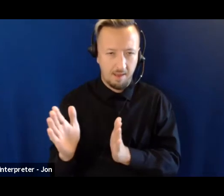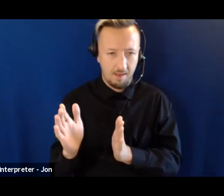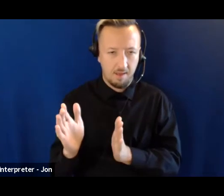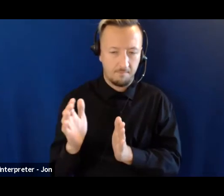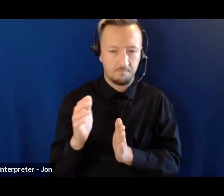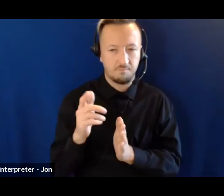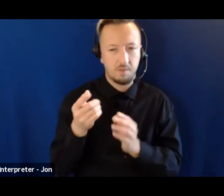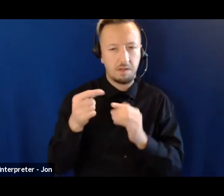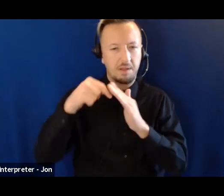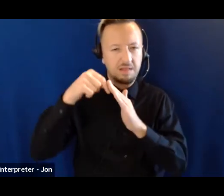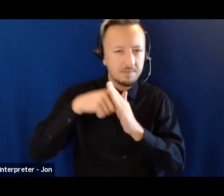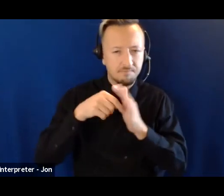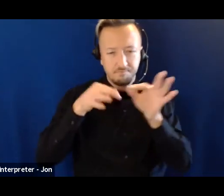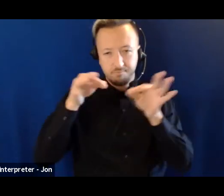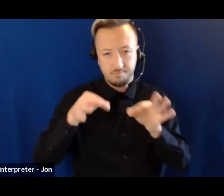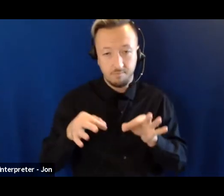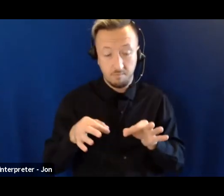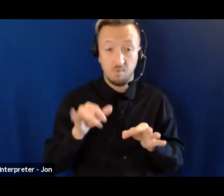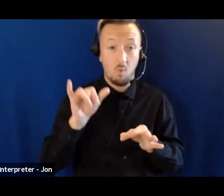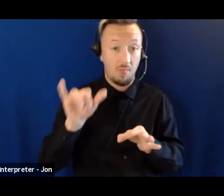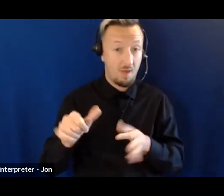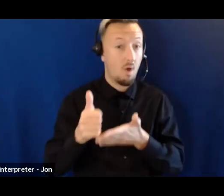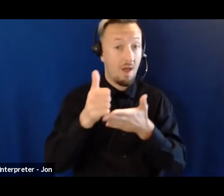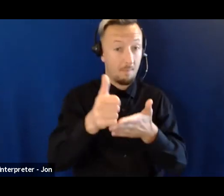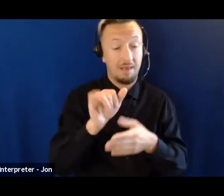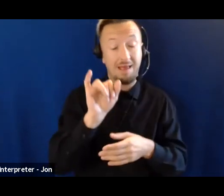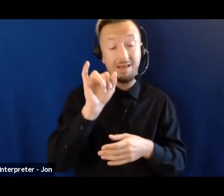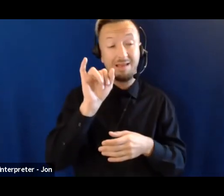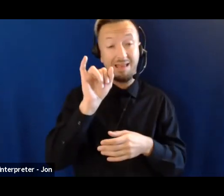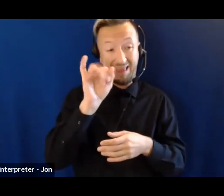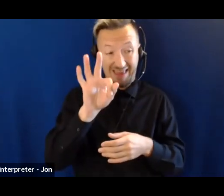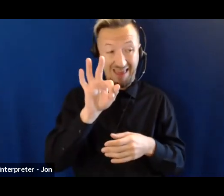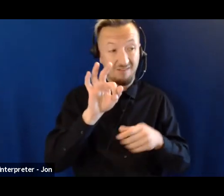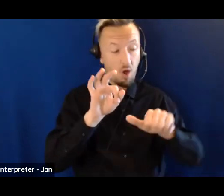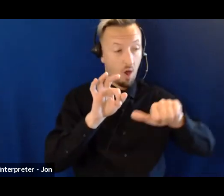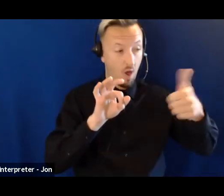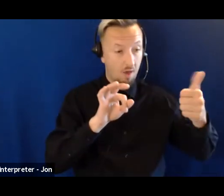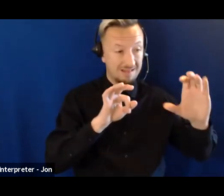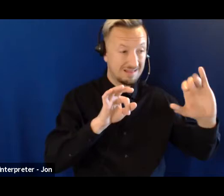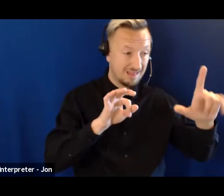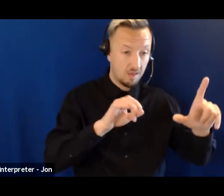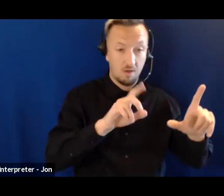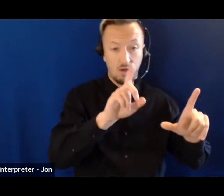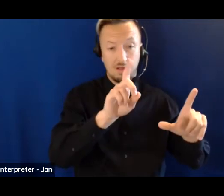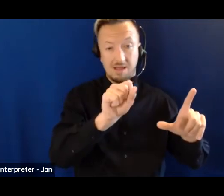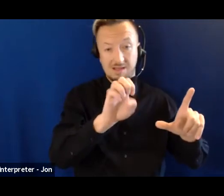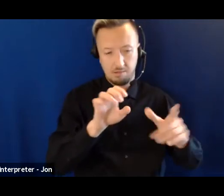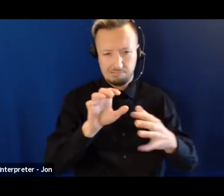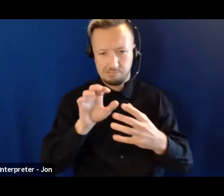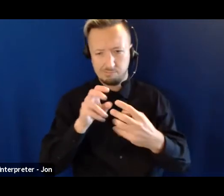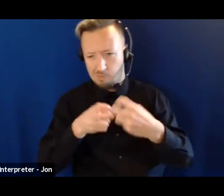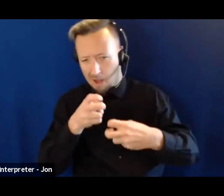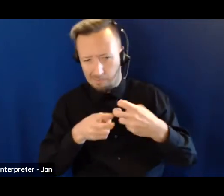detail. And again, that can be super helpful if you're having issues with anyone to be able to go back and refer to this.